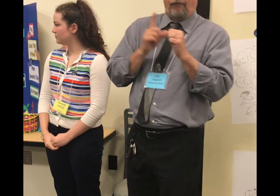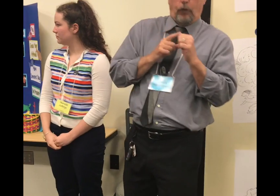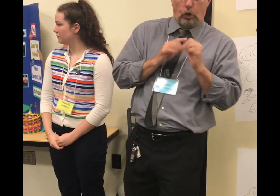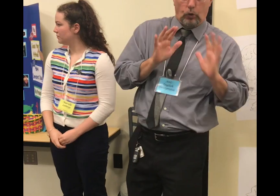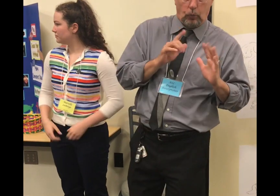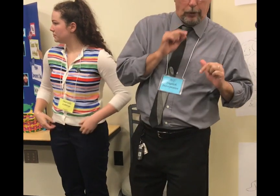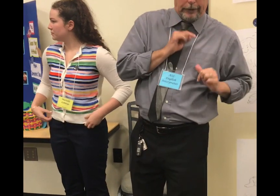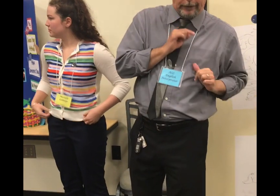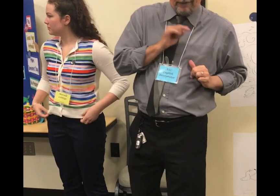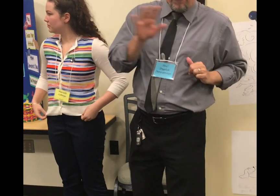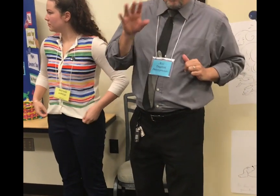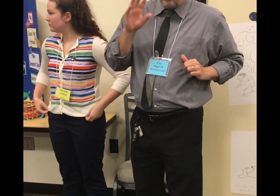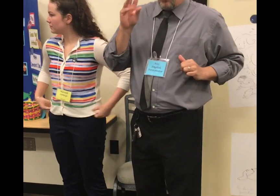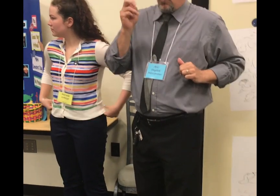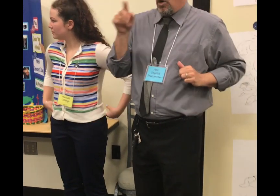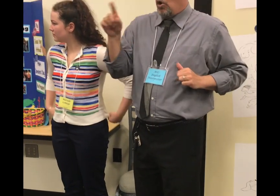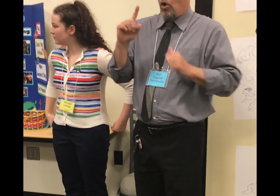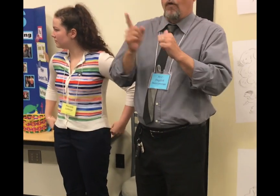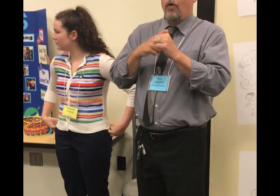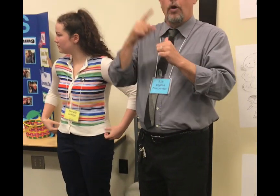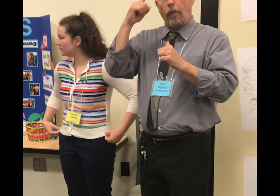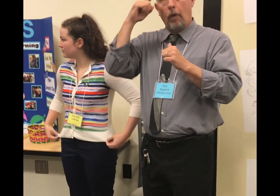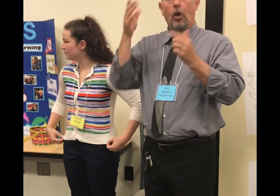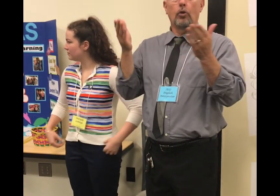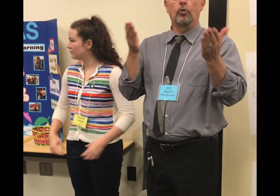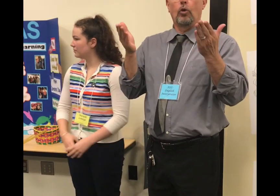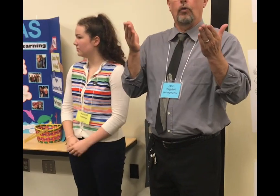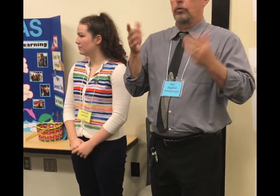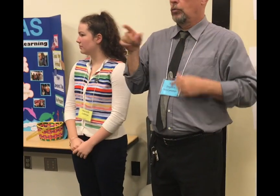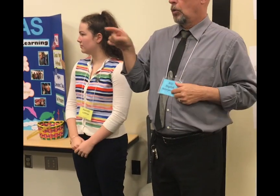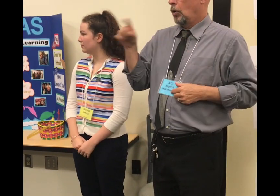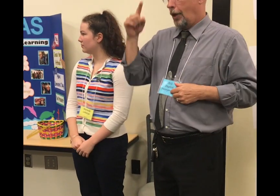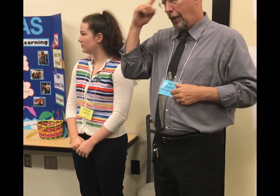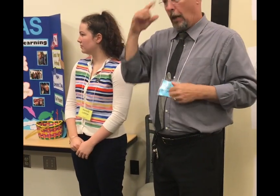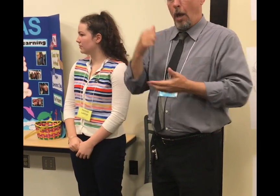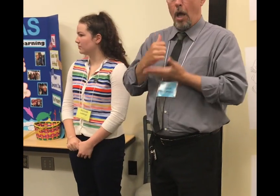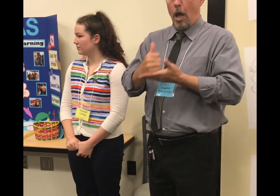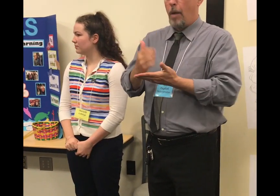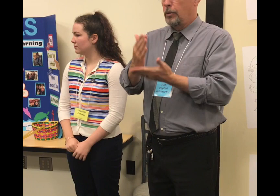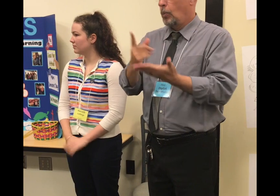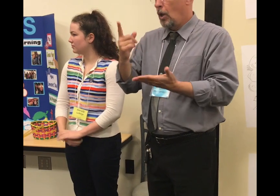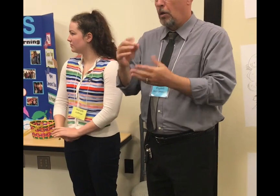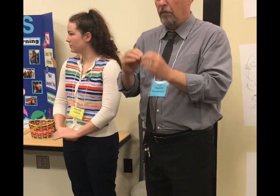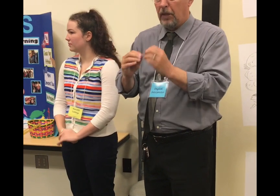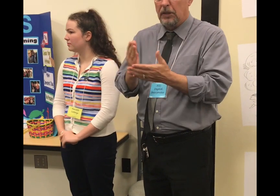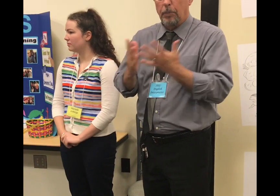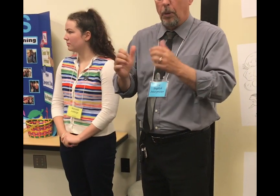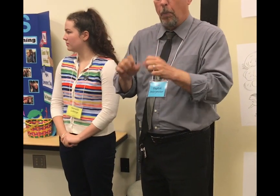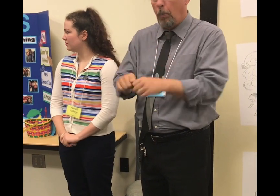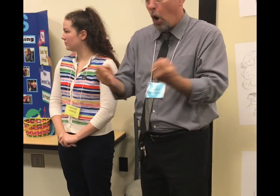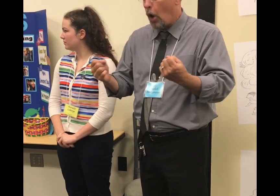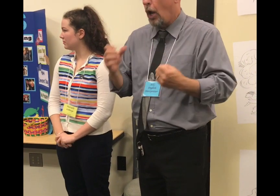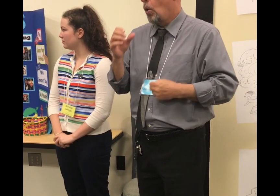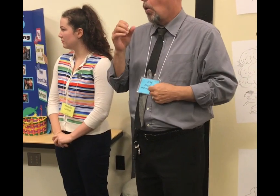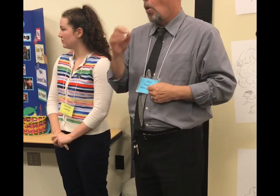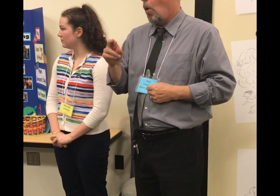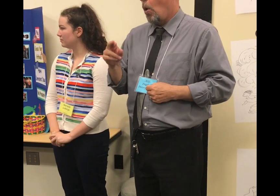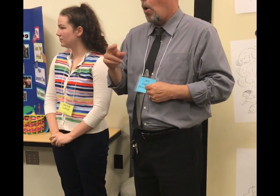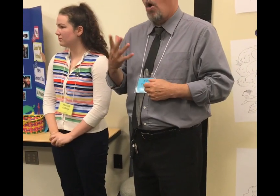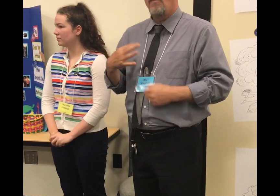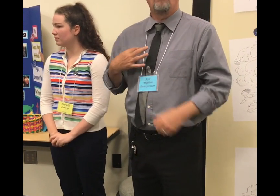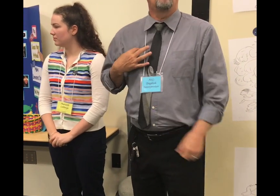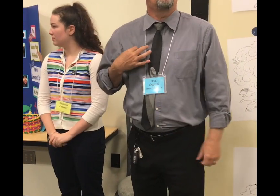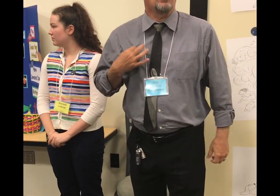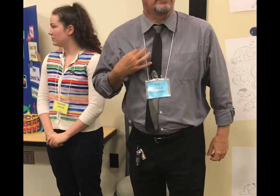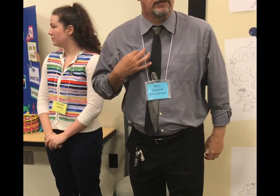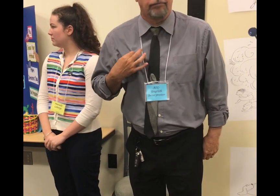first. So when you first think of service, you often think of helping someone, fixing something that's broken, or even just the word